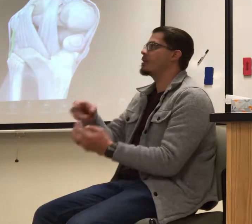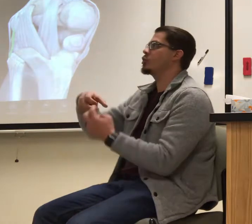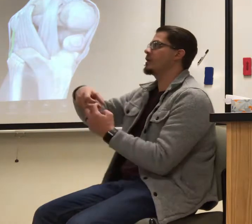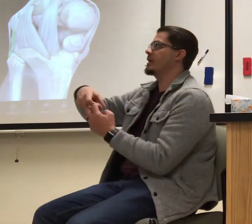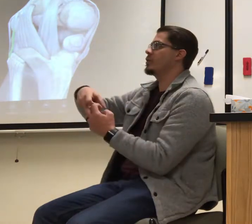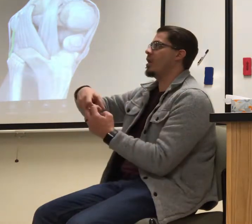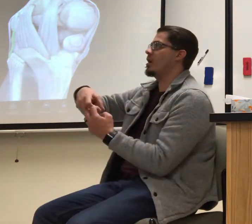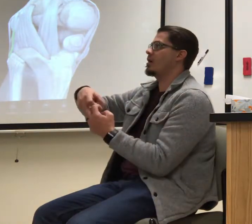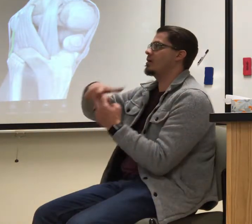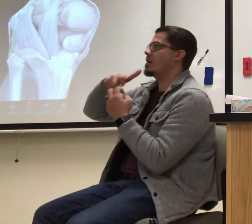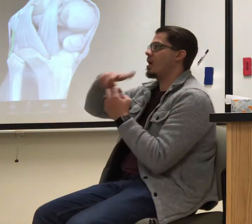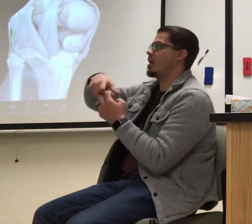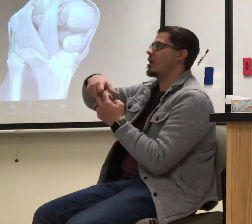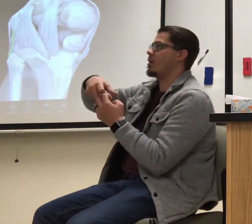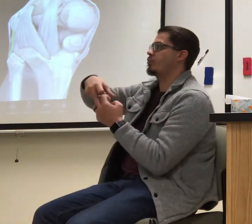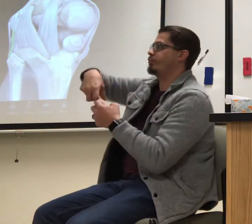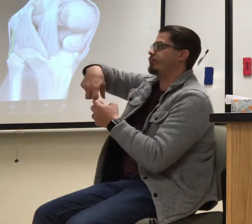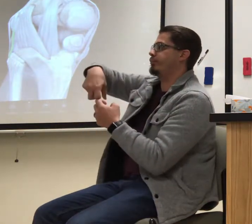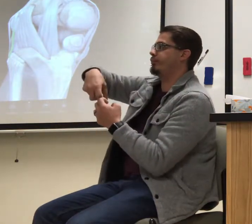buckling out.